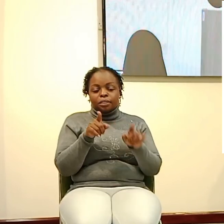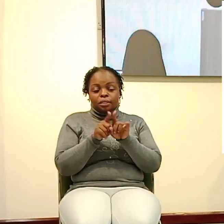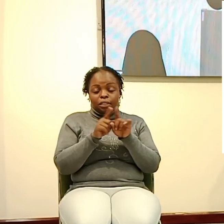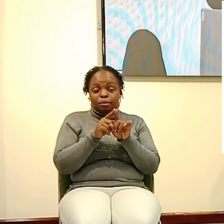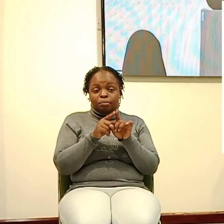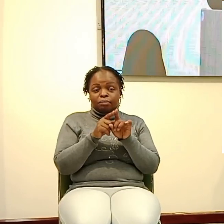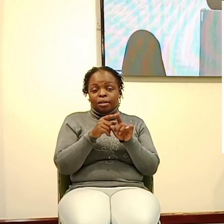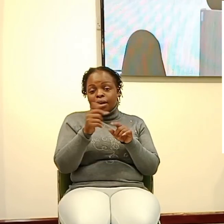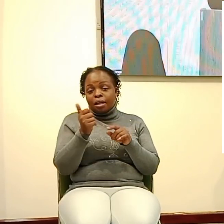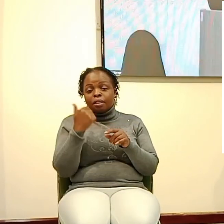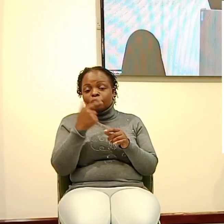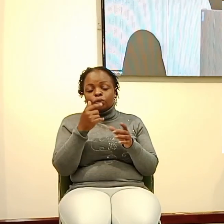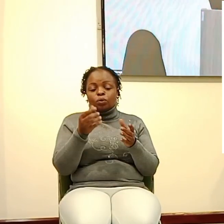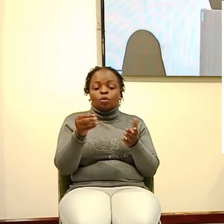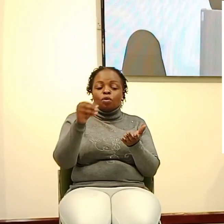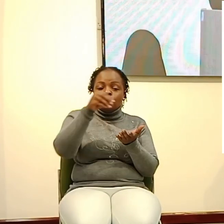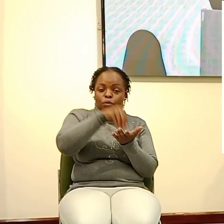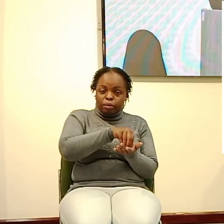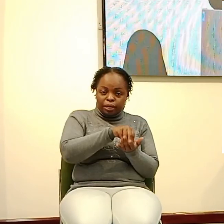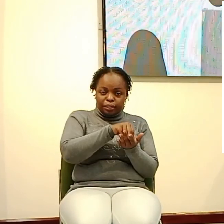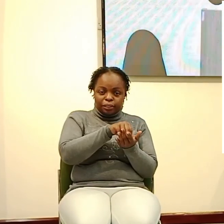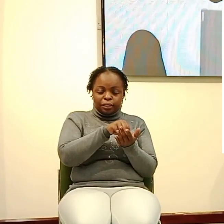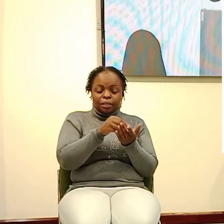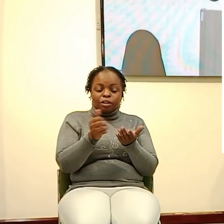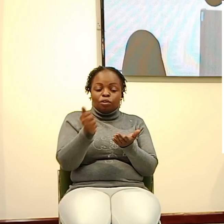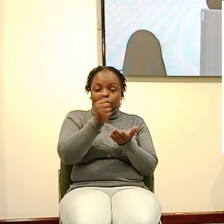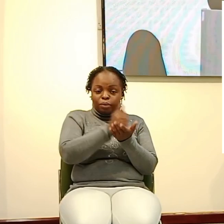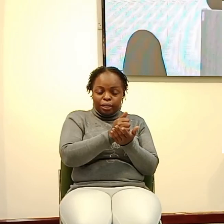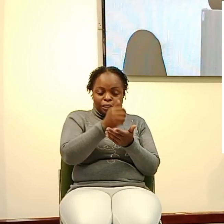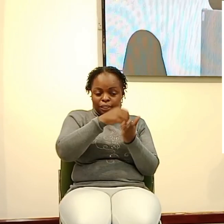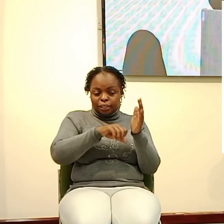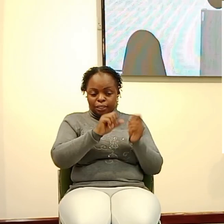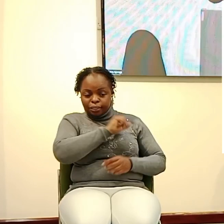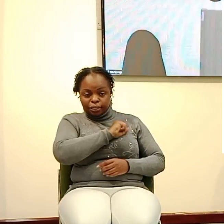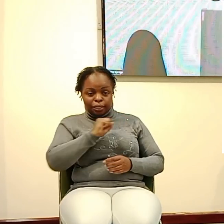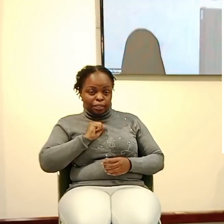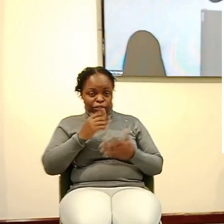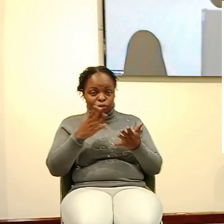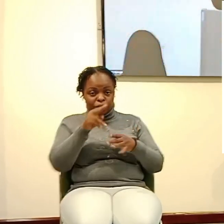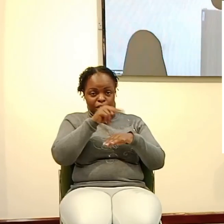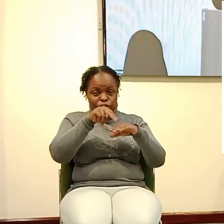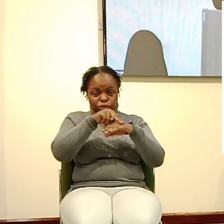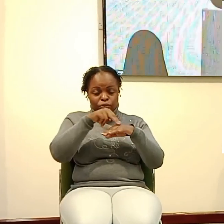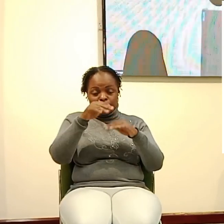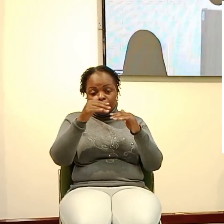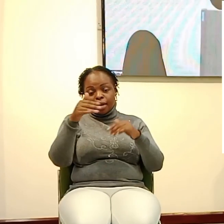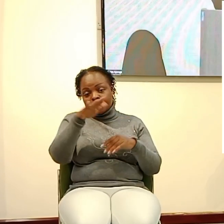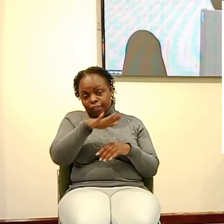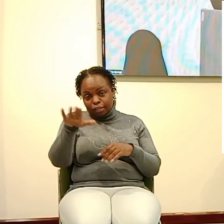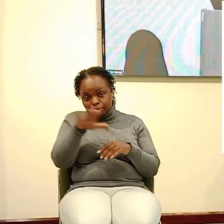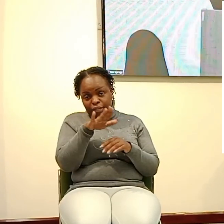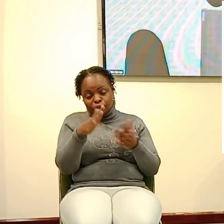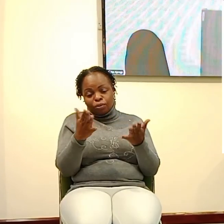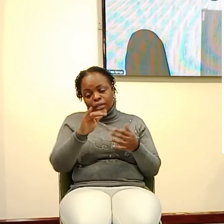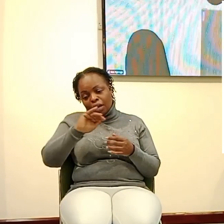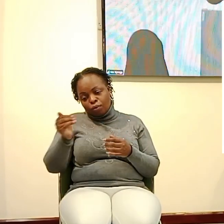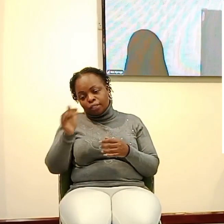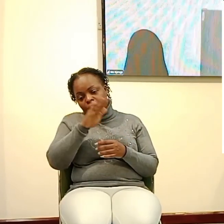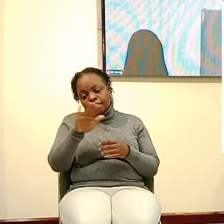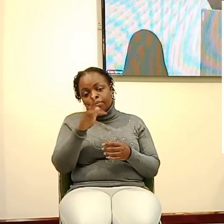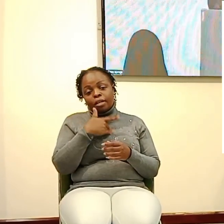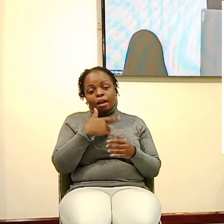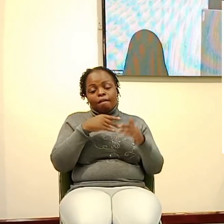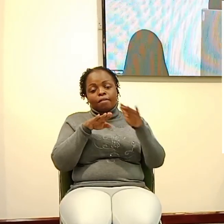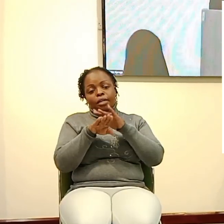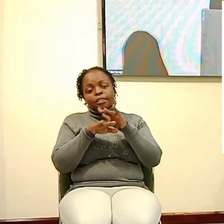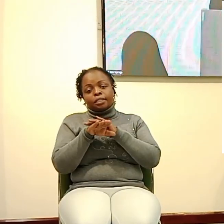you who are nominated, whether you are nominated in the Senate, whether you're nominated in the National Assembly or in the county assemblies, you have